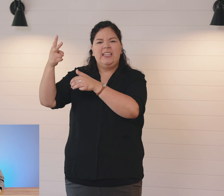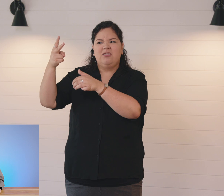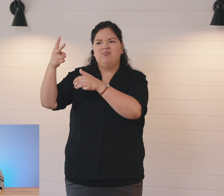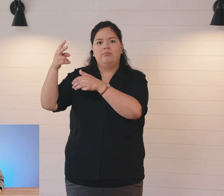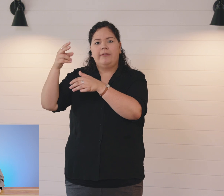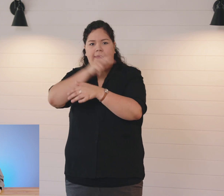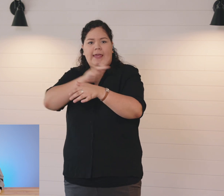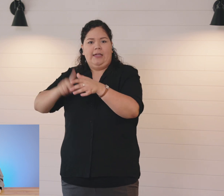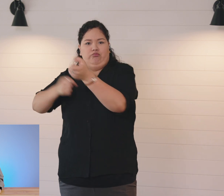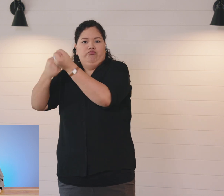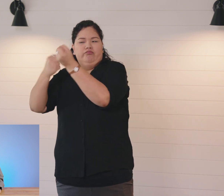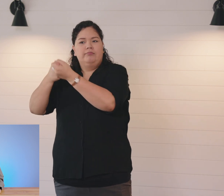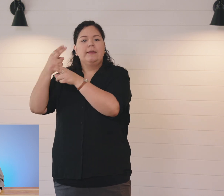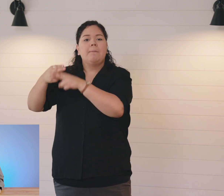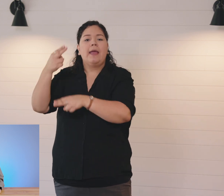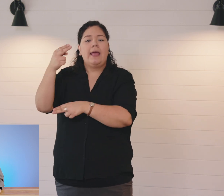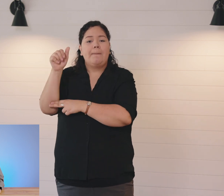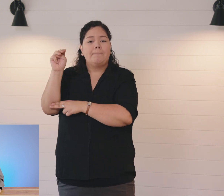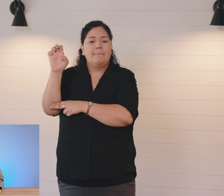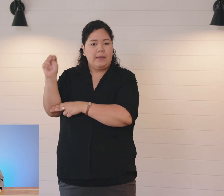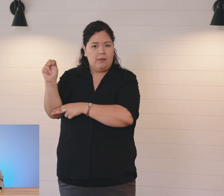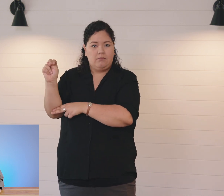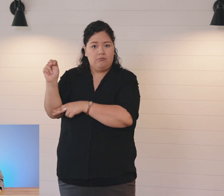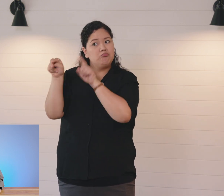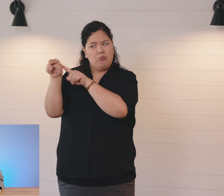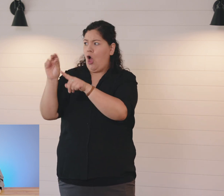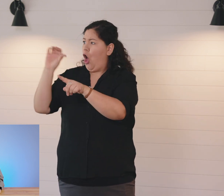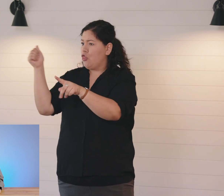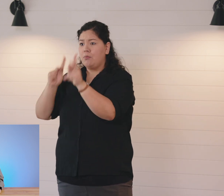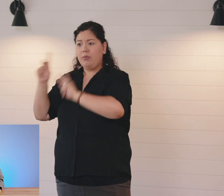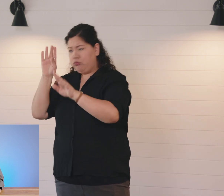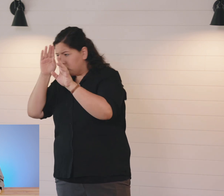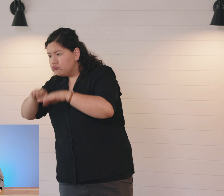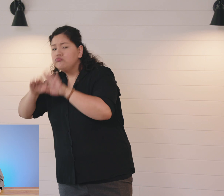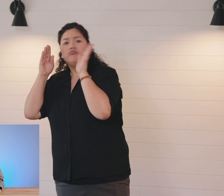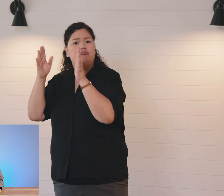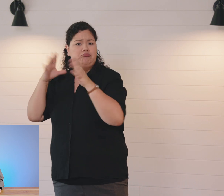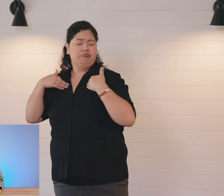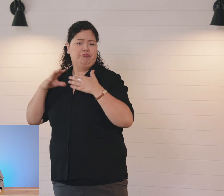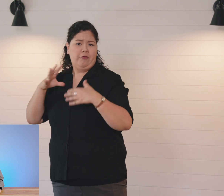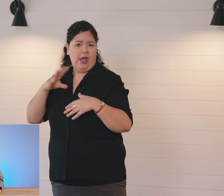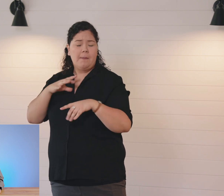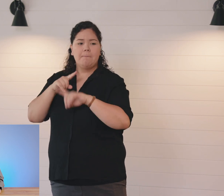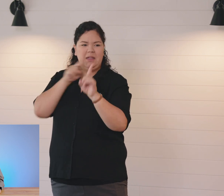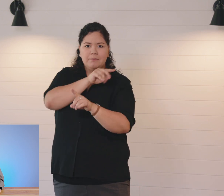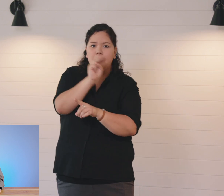Haman. And Haman has everybody else bowing to him, but Mordecai won't do it, and that makes him so